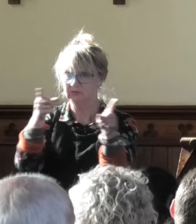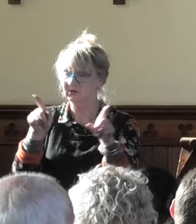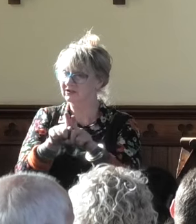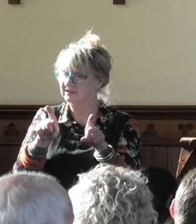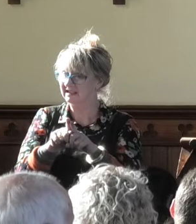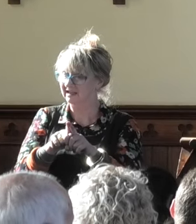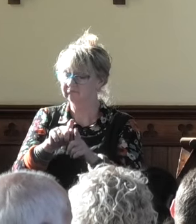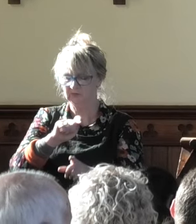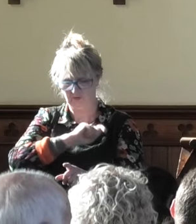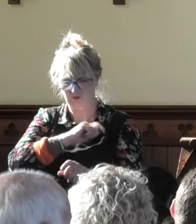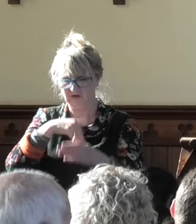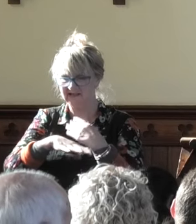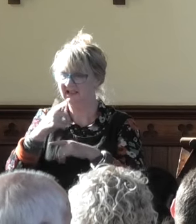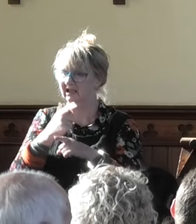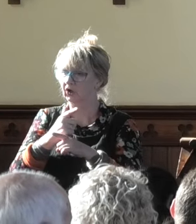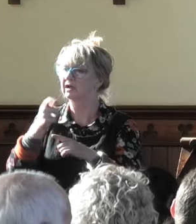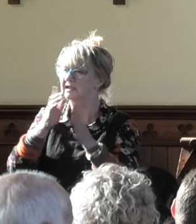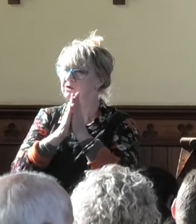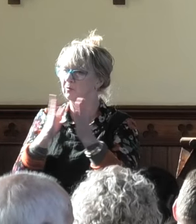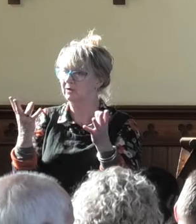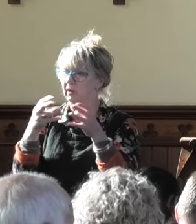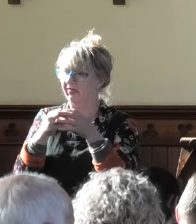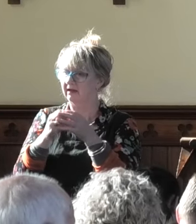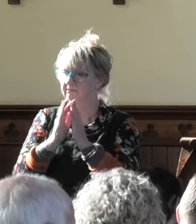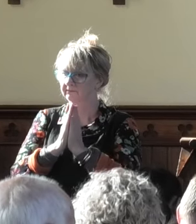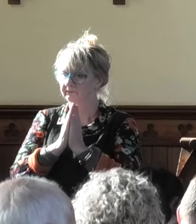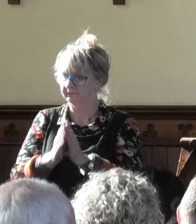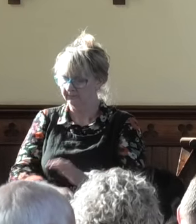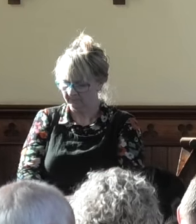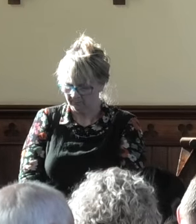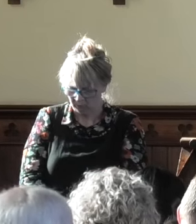as Saviour. Let's pray together.